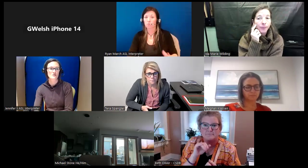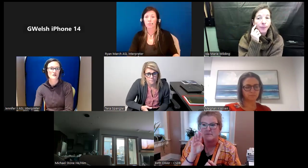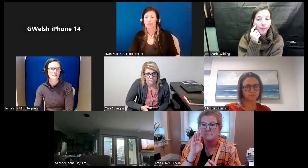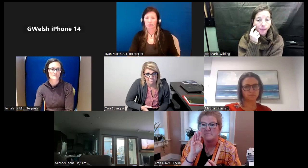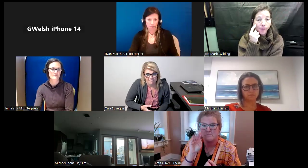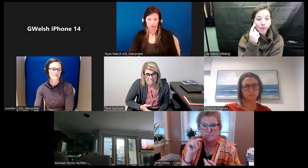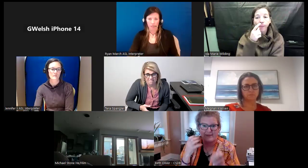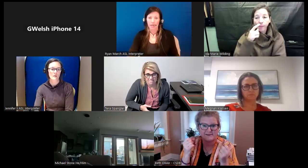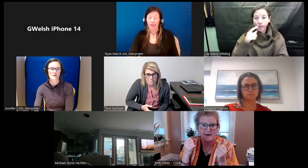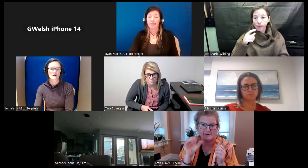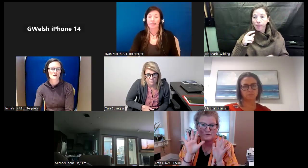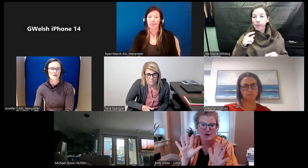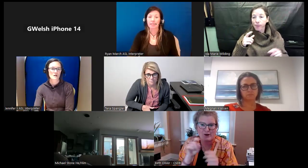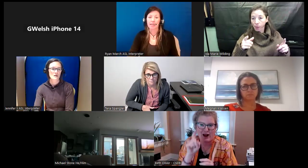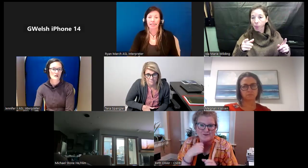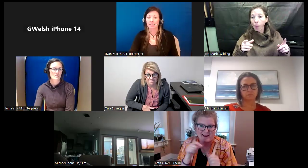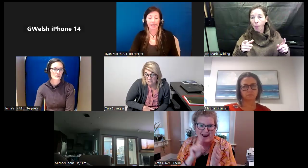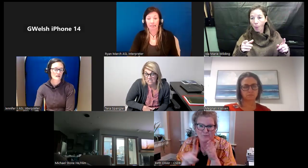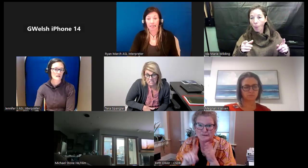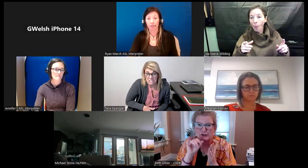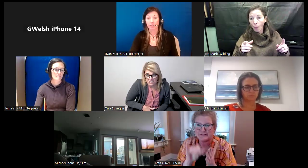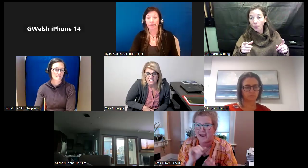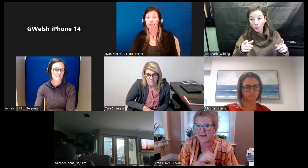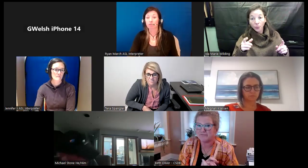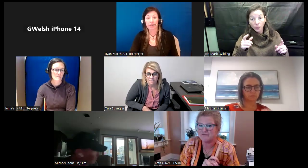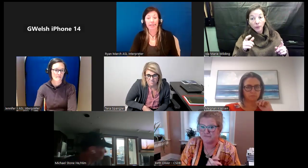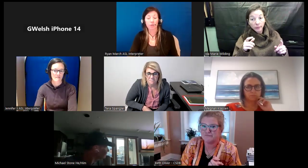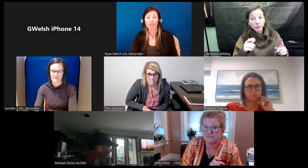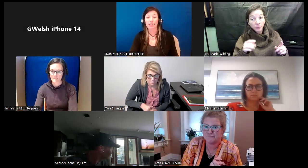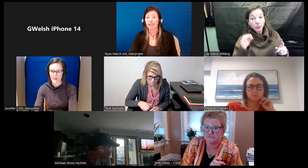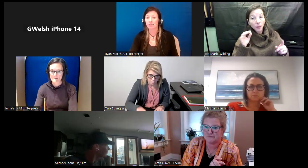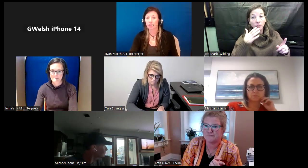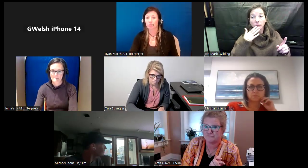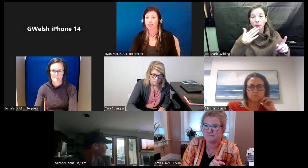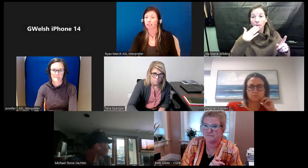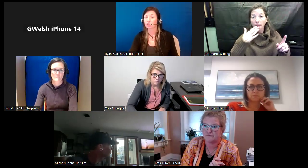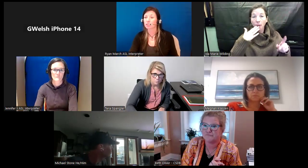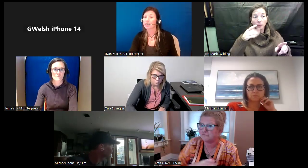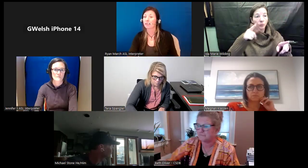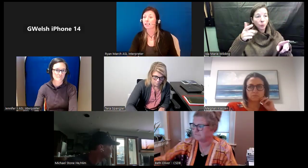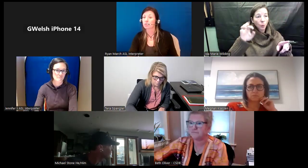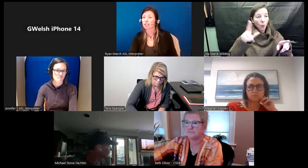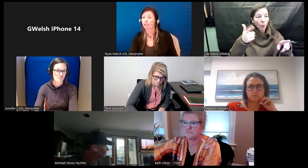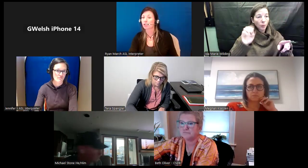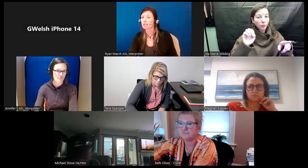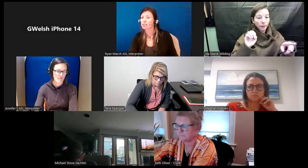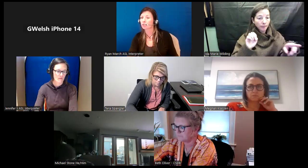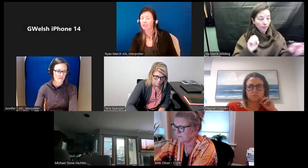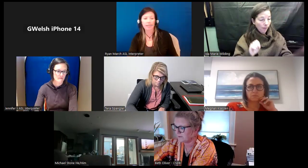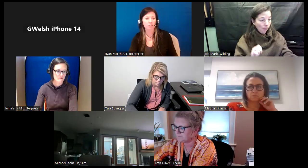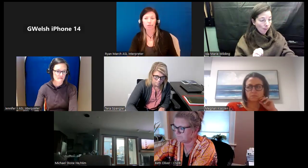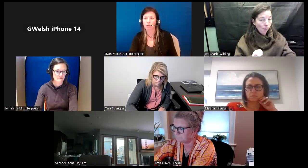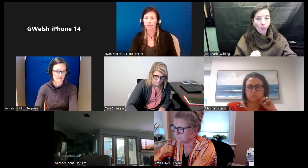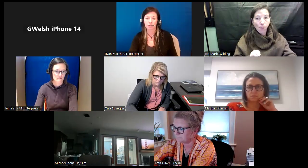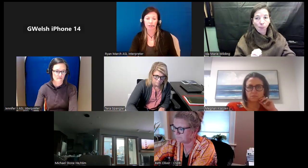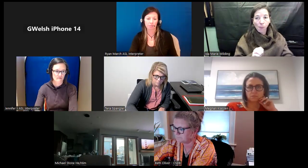I'm unsure of. and this is Beth signing. That's actually a really great question. I have to do some research. Yeah, that's really good. Oh, and it looks like,